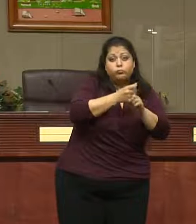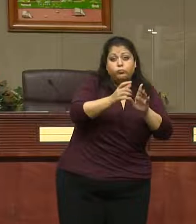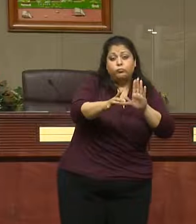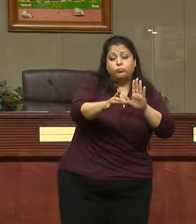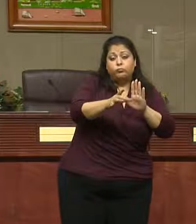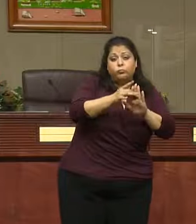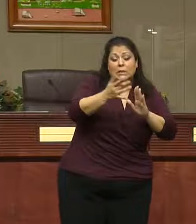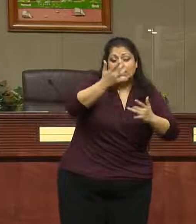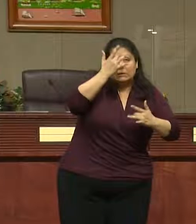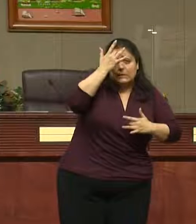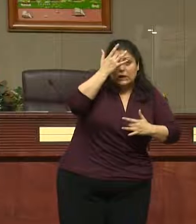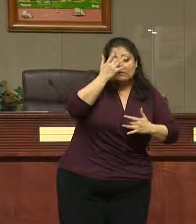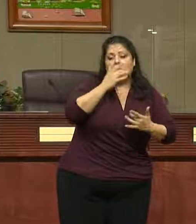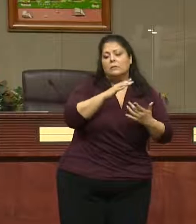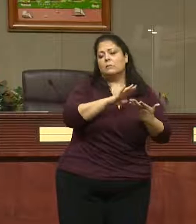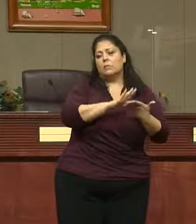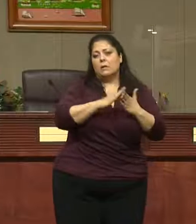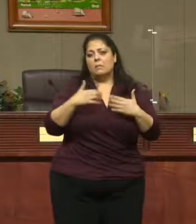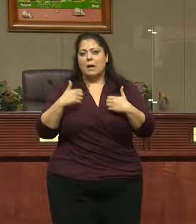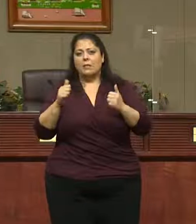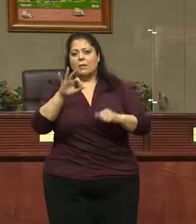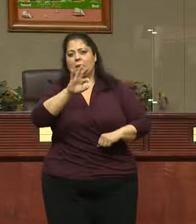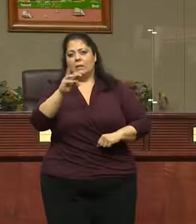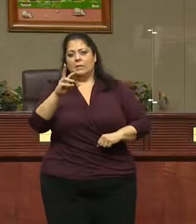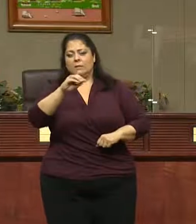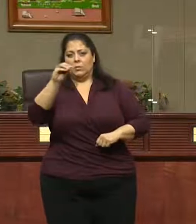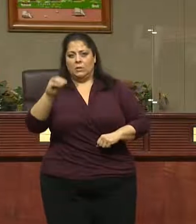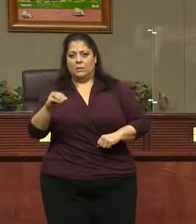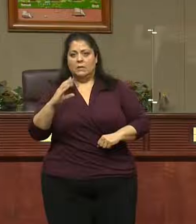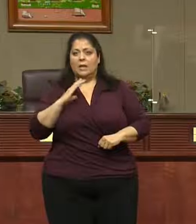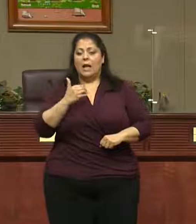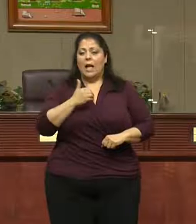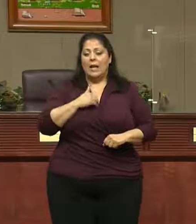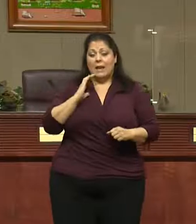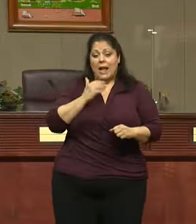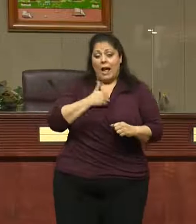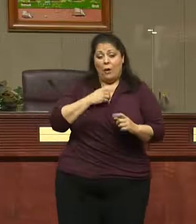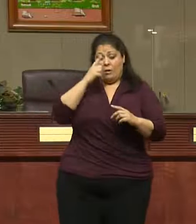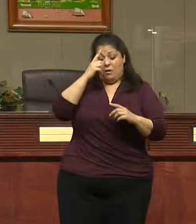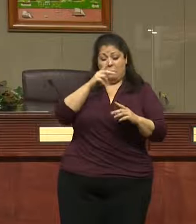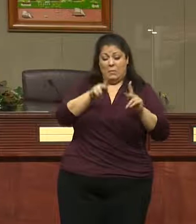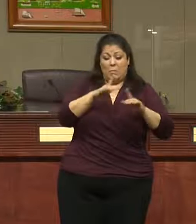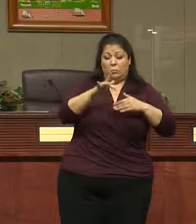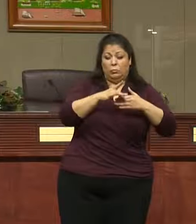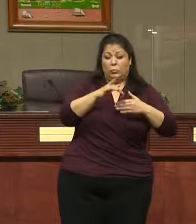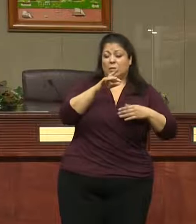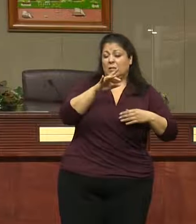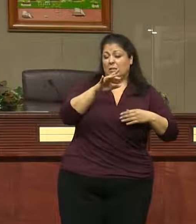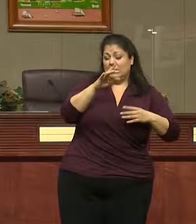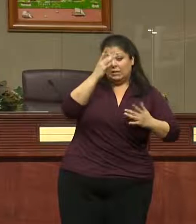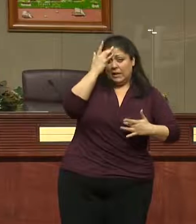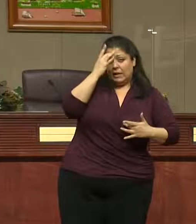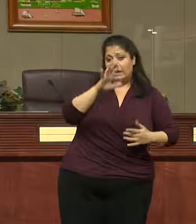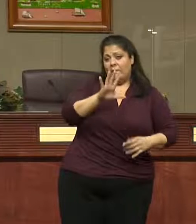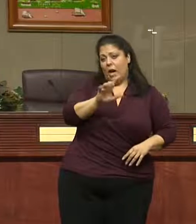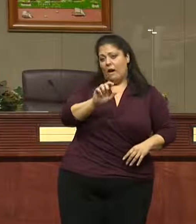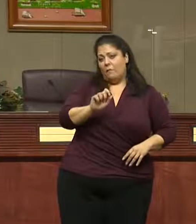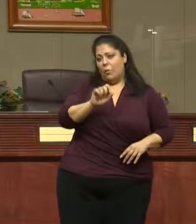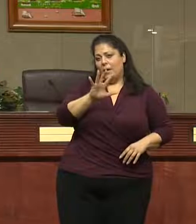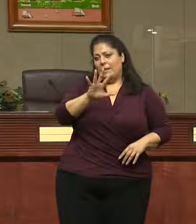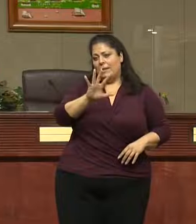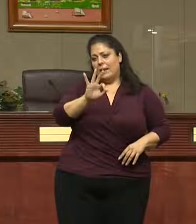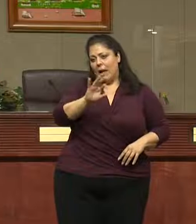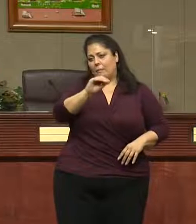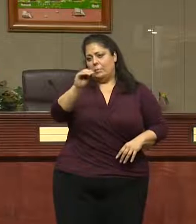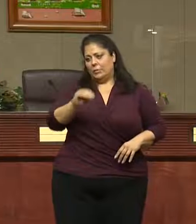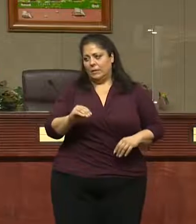for the last 14 days is 5.9. With regard to the vaccines, let me give you quickly that we have